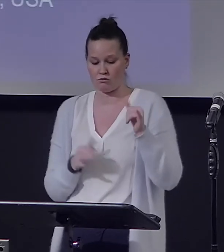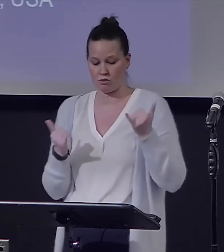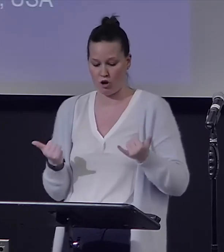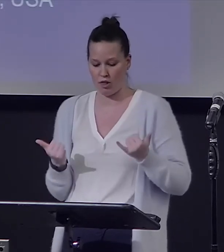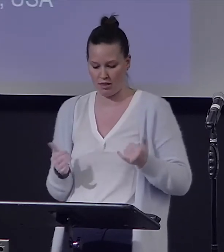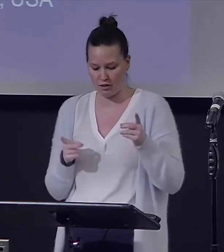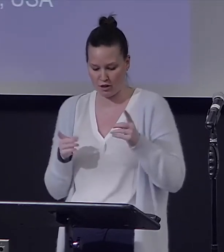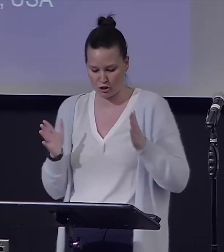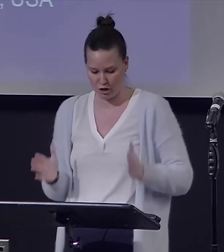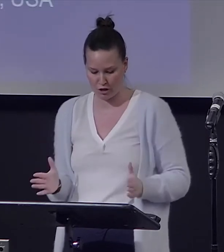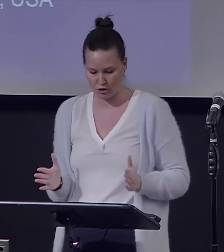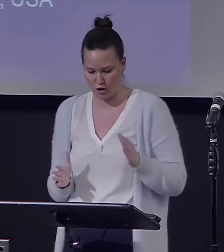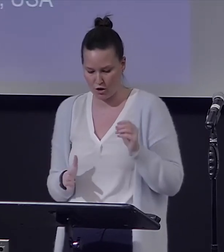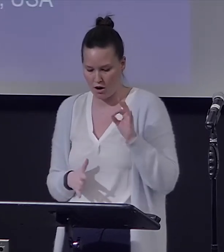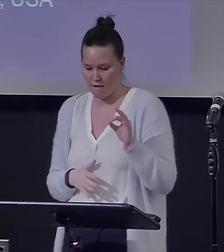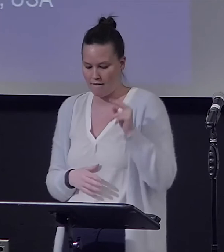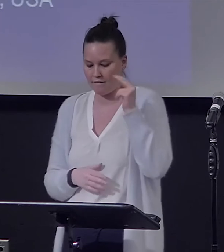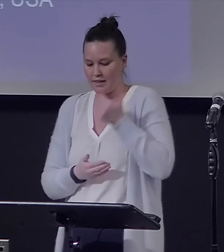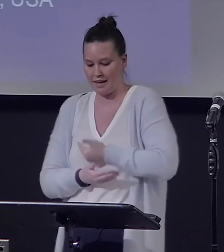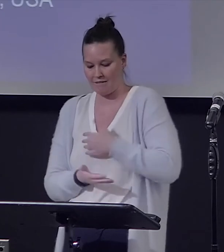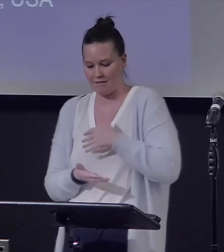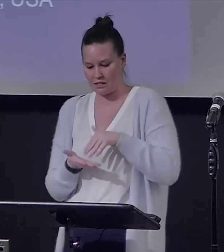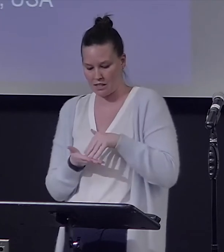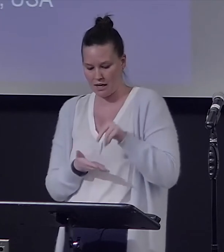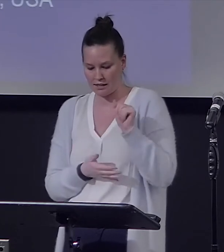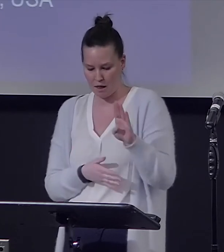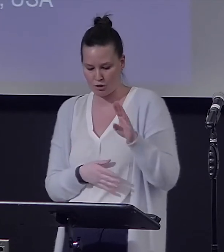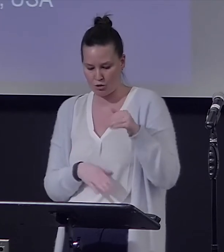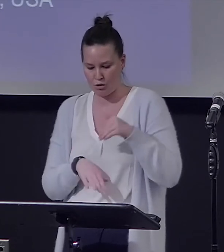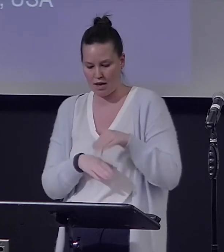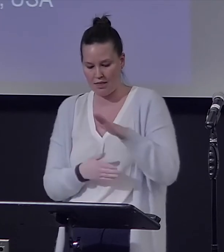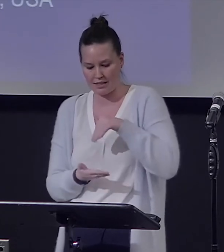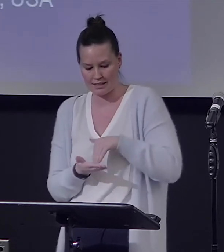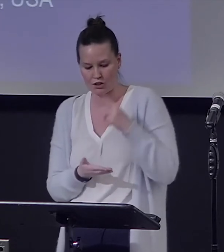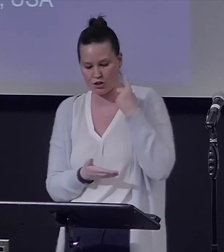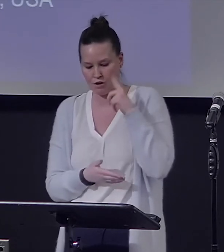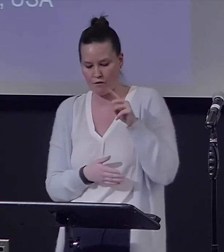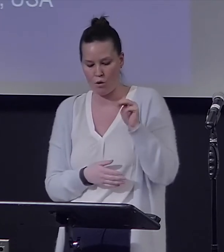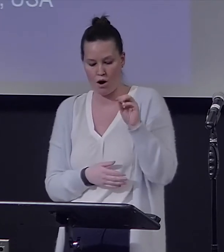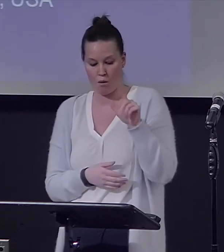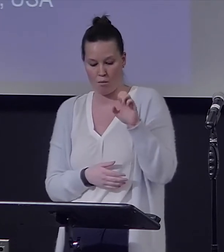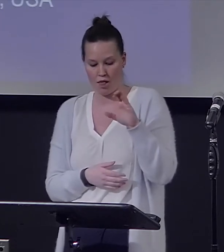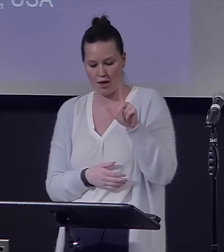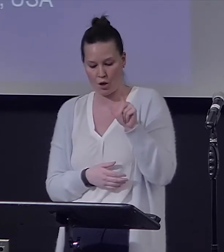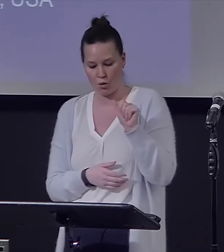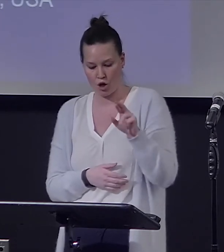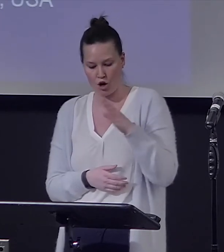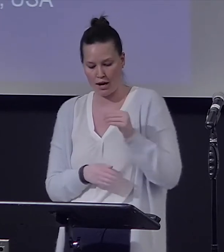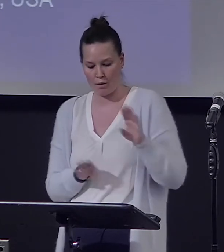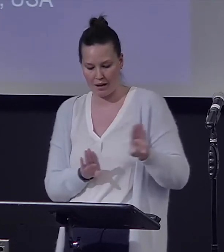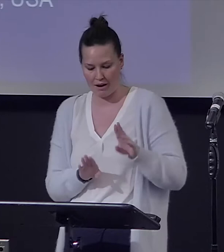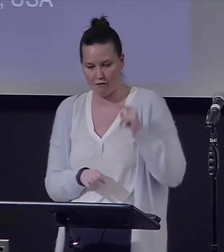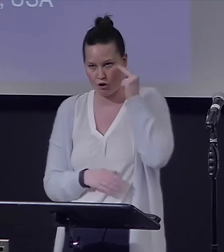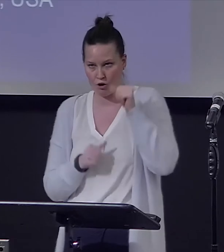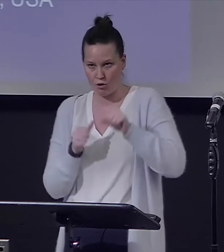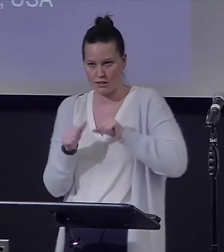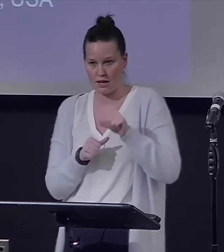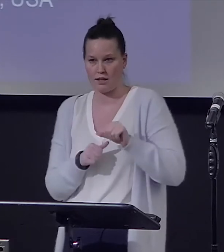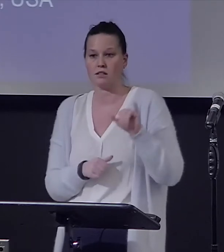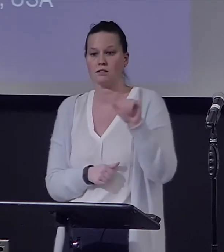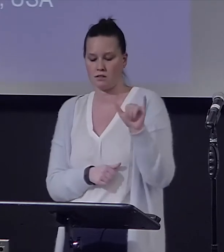she is currently the director of the infant studies laboratory at the center for molecular